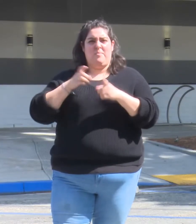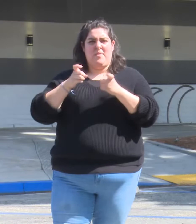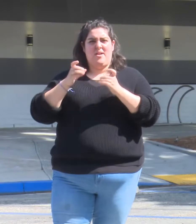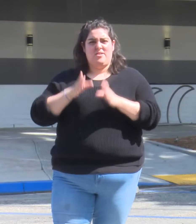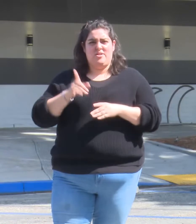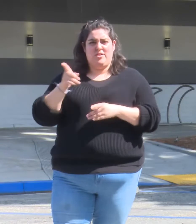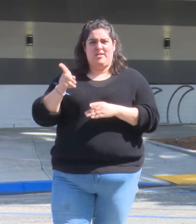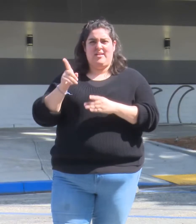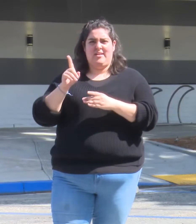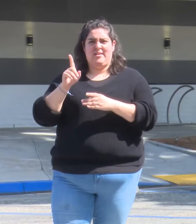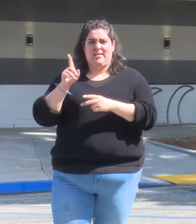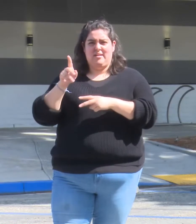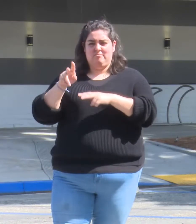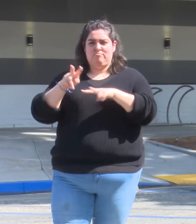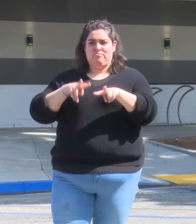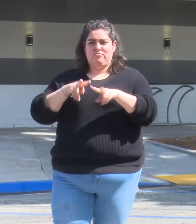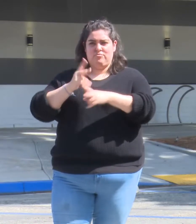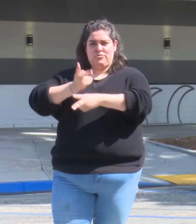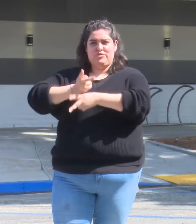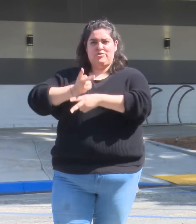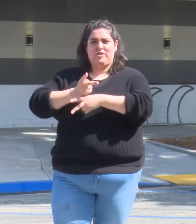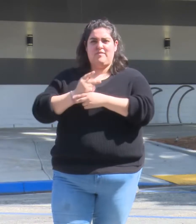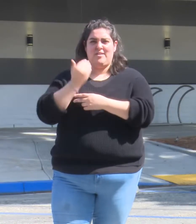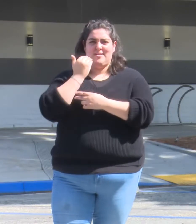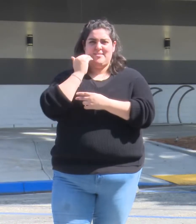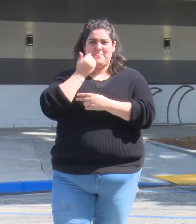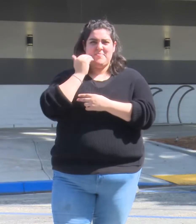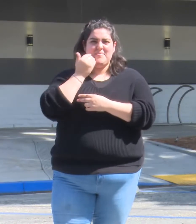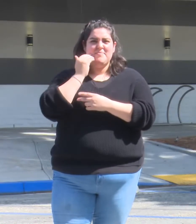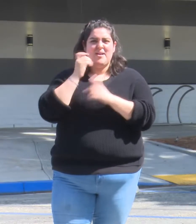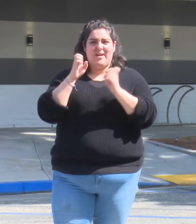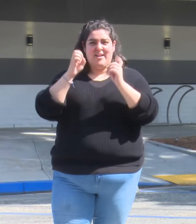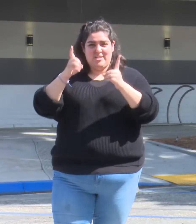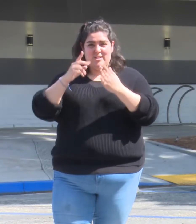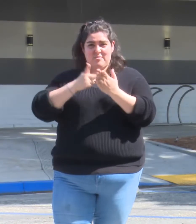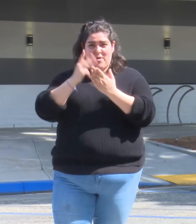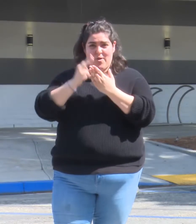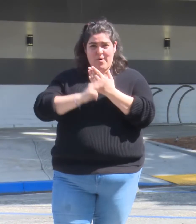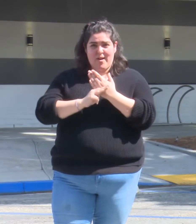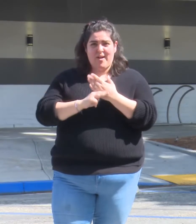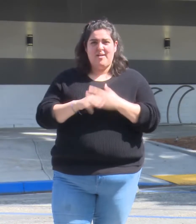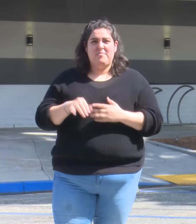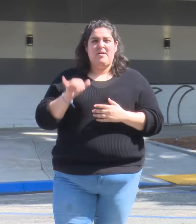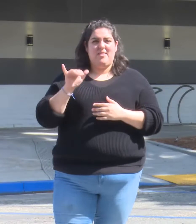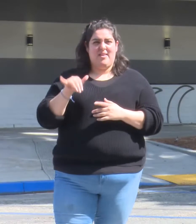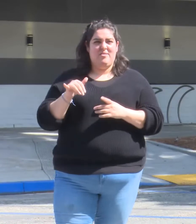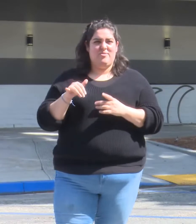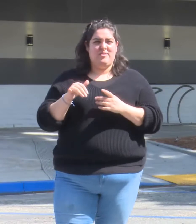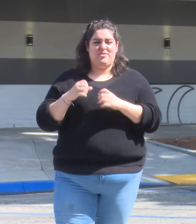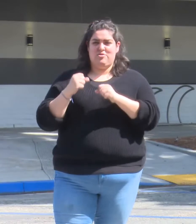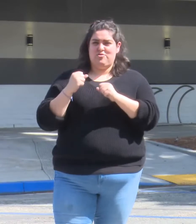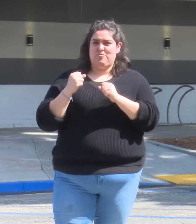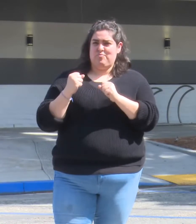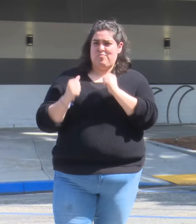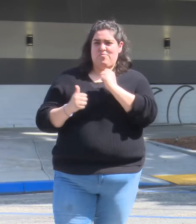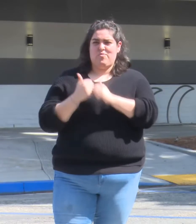education program, which helped to create the ordinance here in Long Beach, which was the strongest no smoking ordinance in the